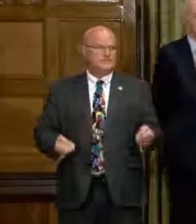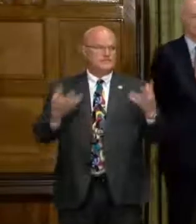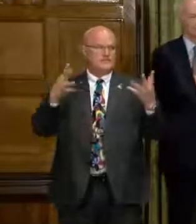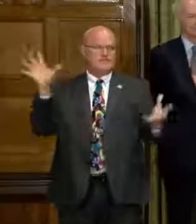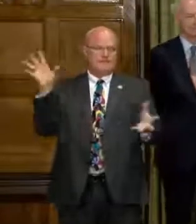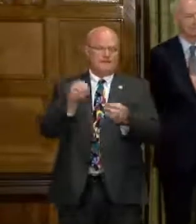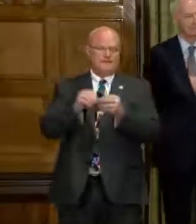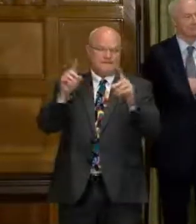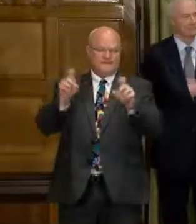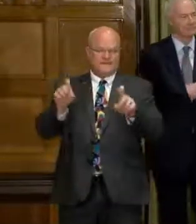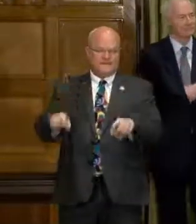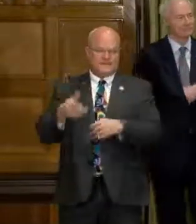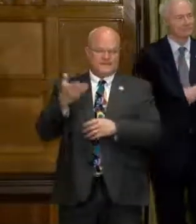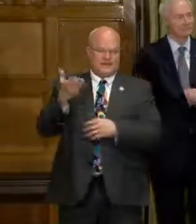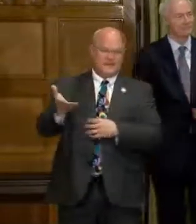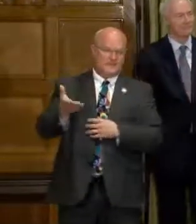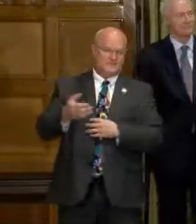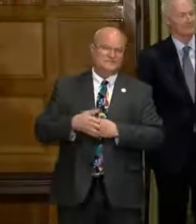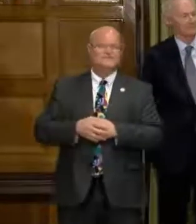total have been tested?